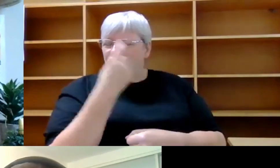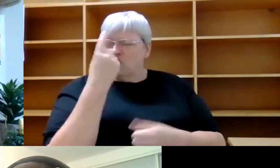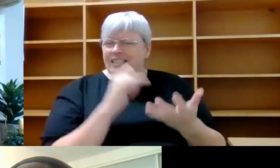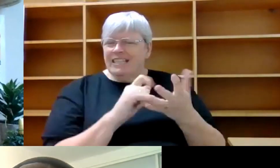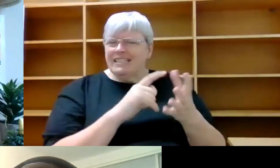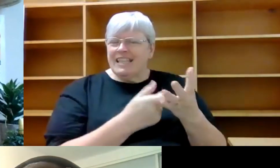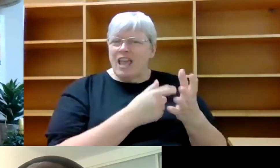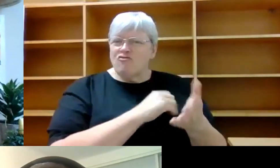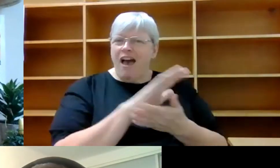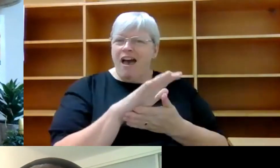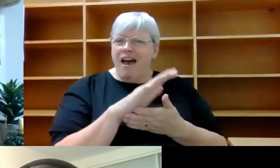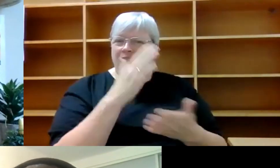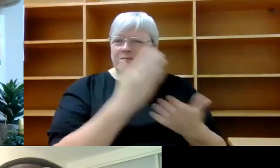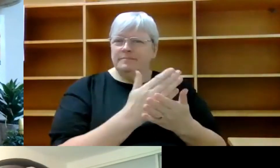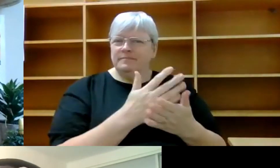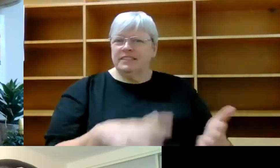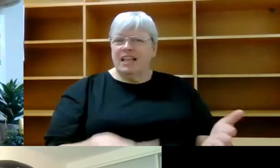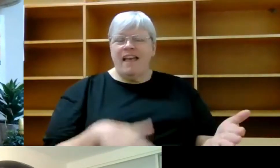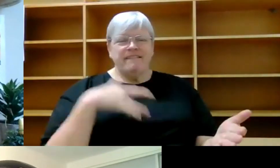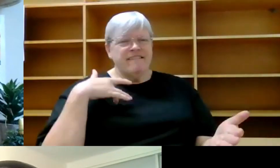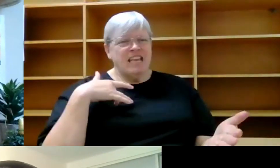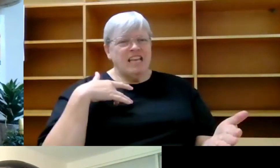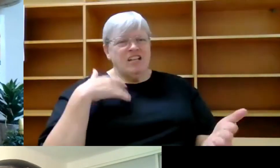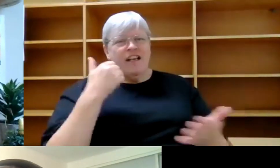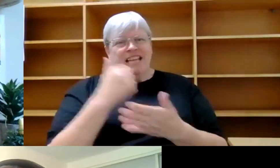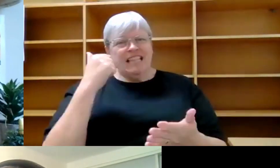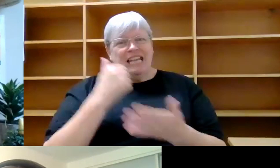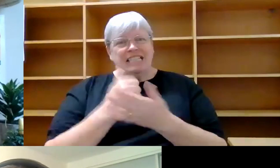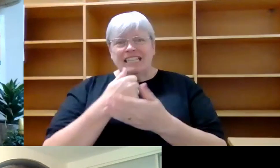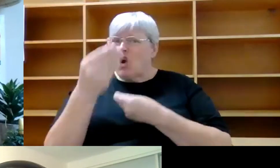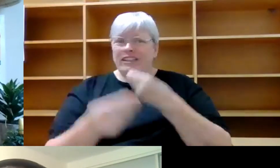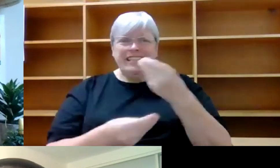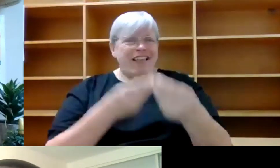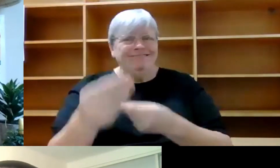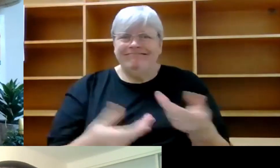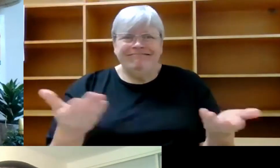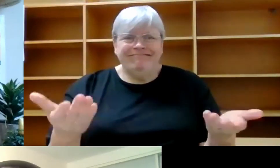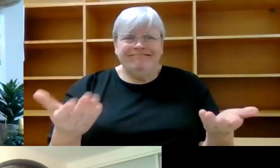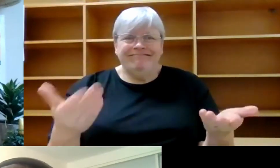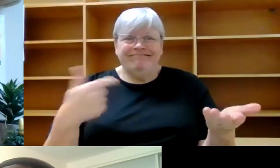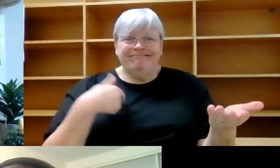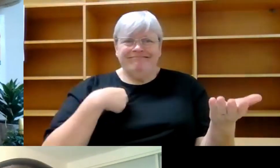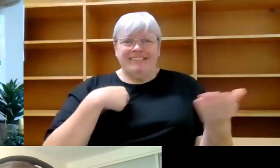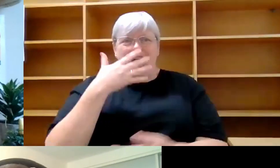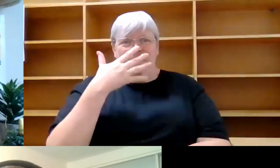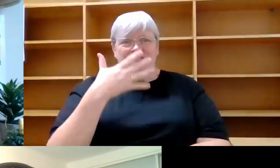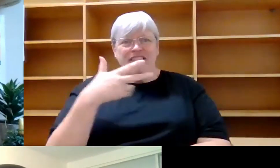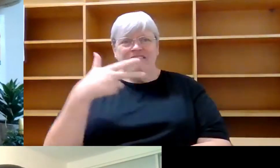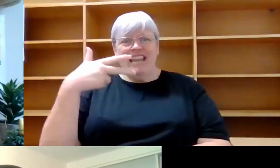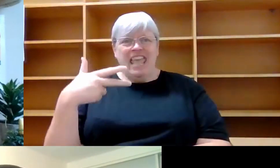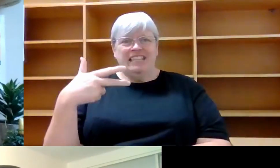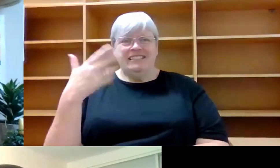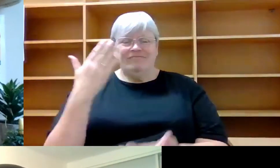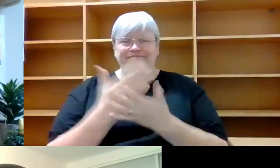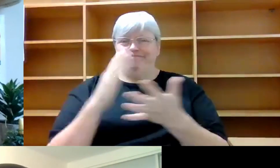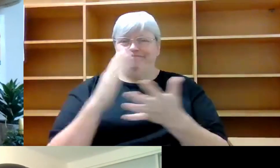I see it as fantastic storytelling. I mean, I'm 58 and I can really